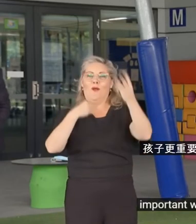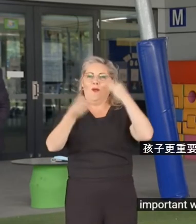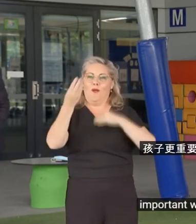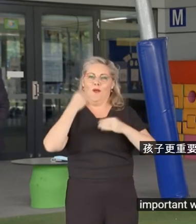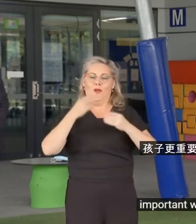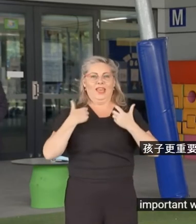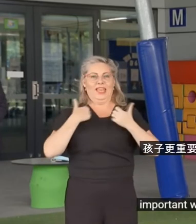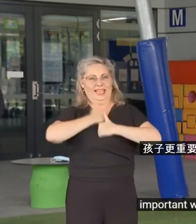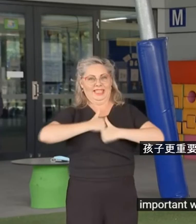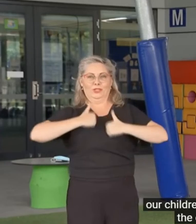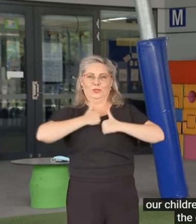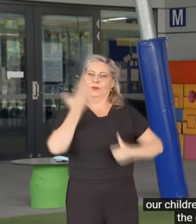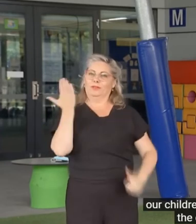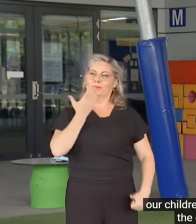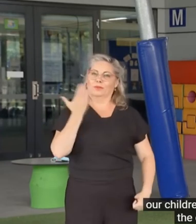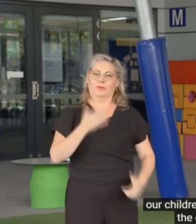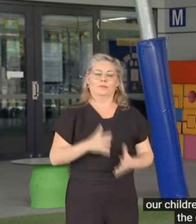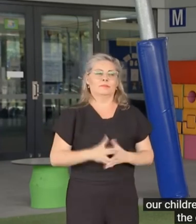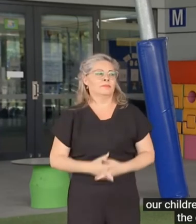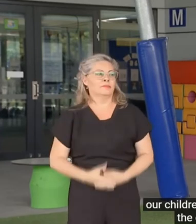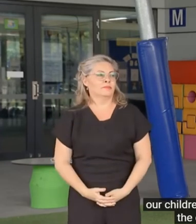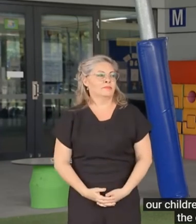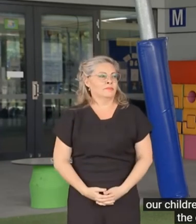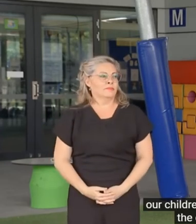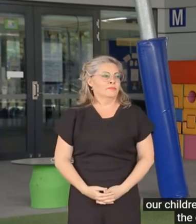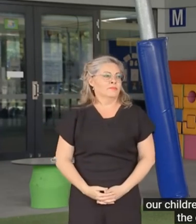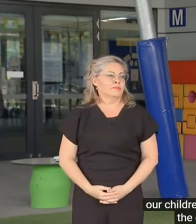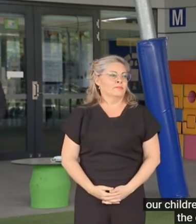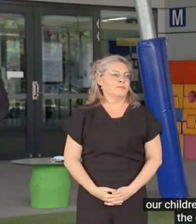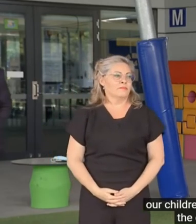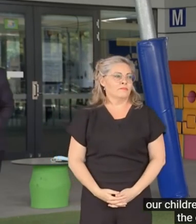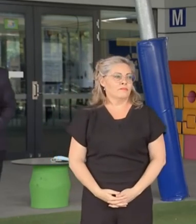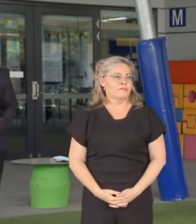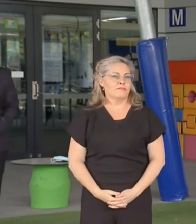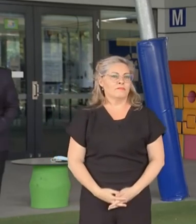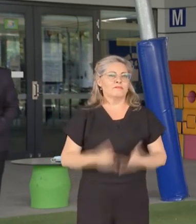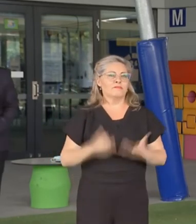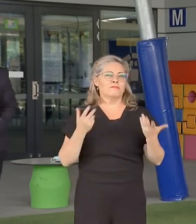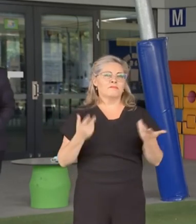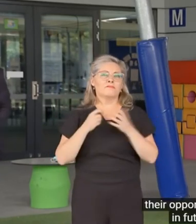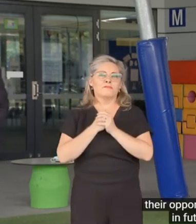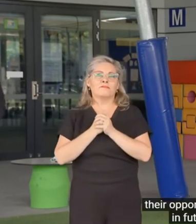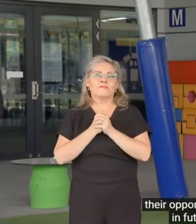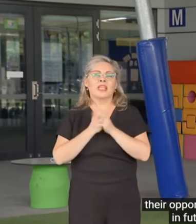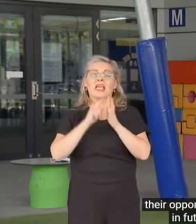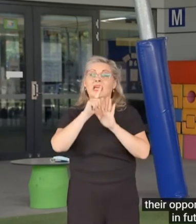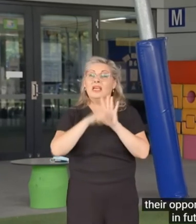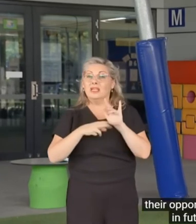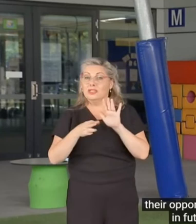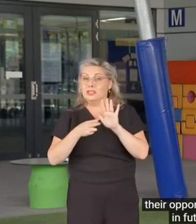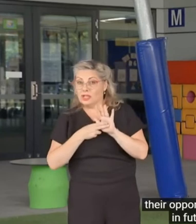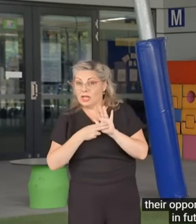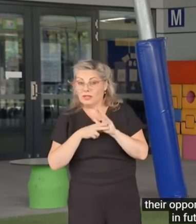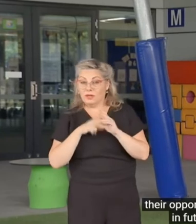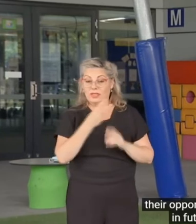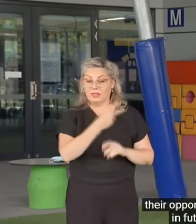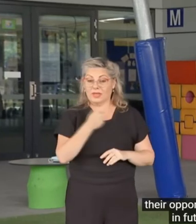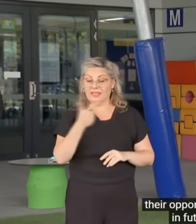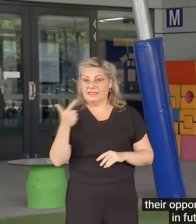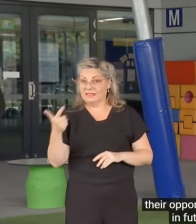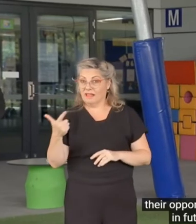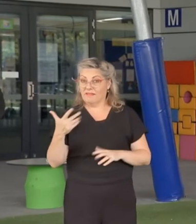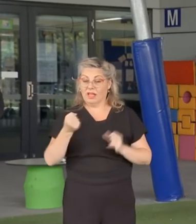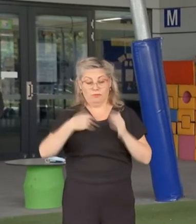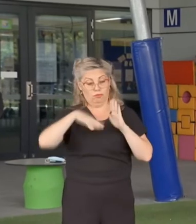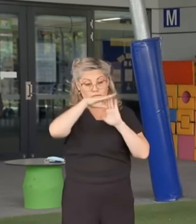forward. Yeah. Restrictions not lifting on January 27. That's going to have a huge effect on the hospitality